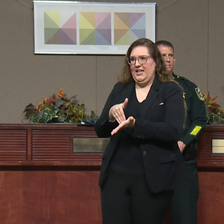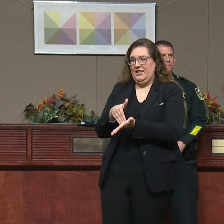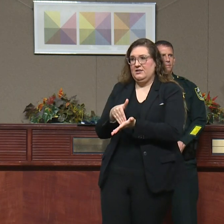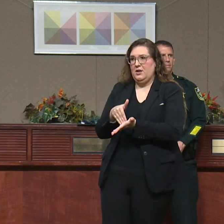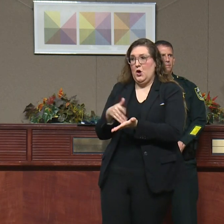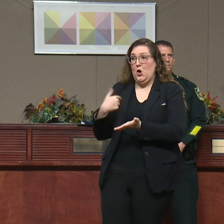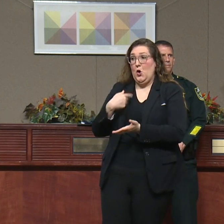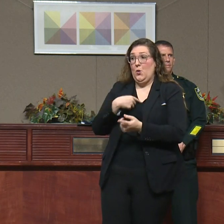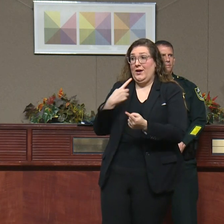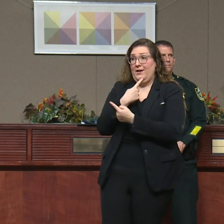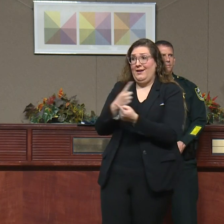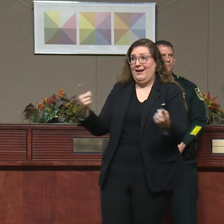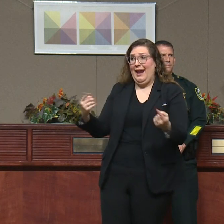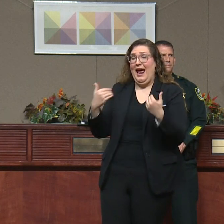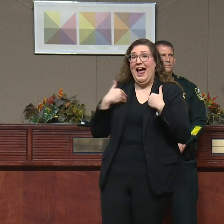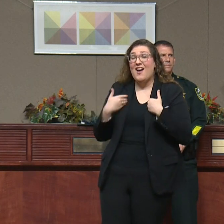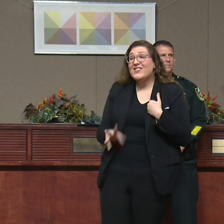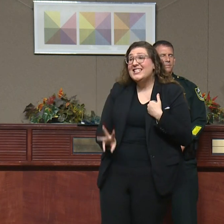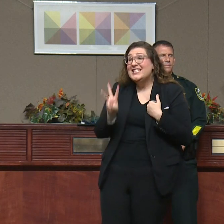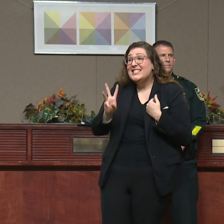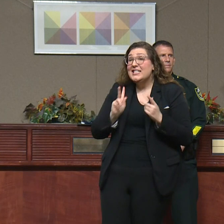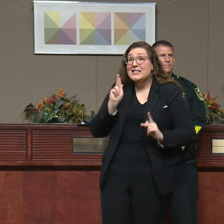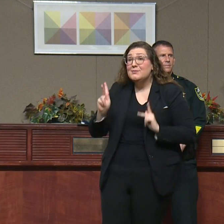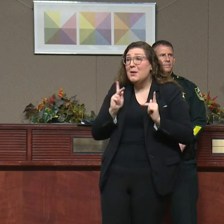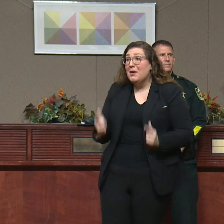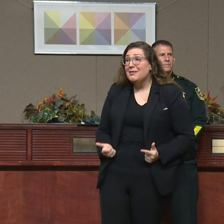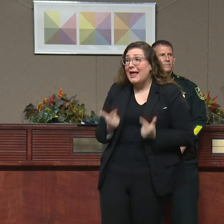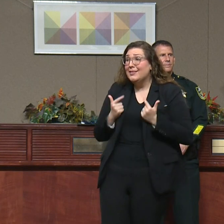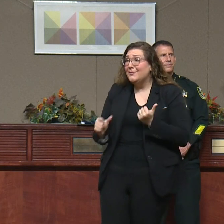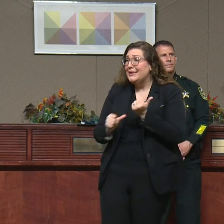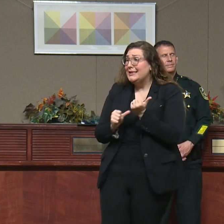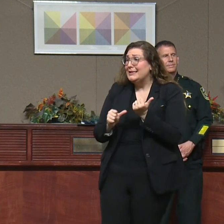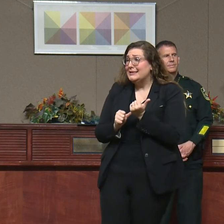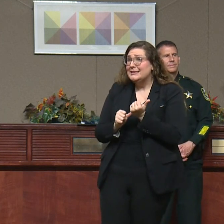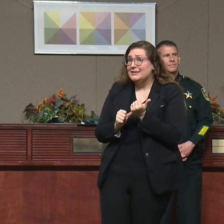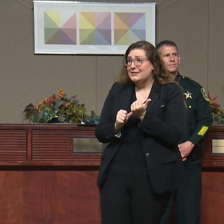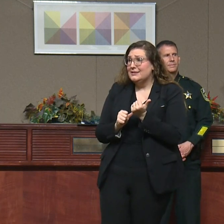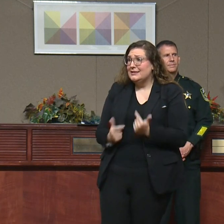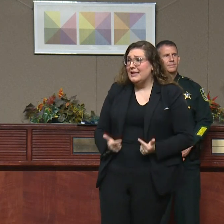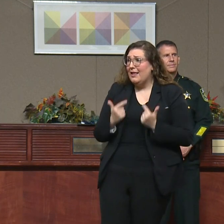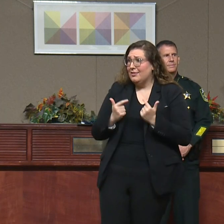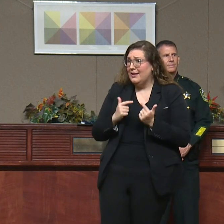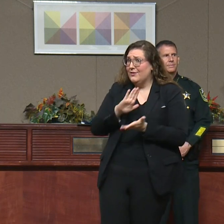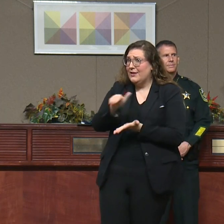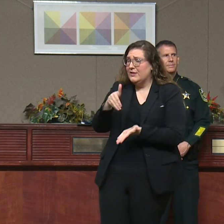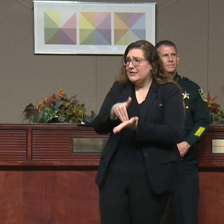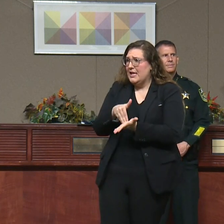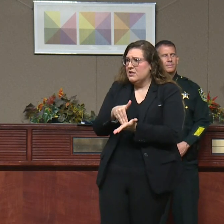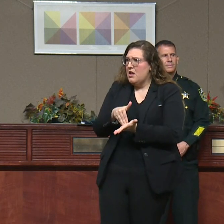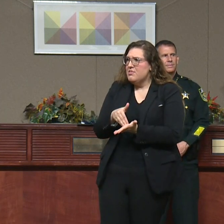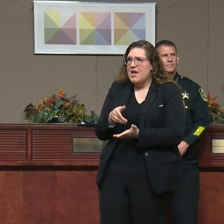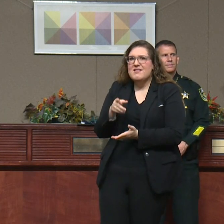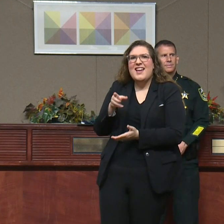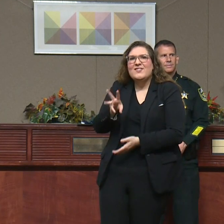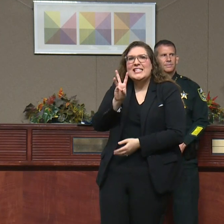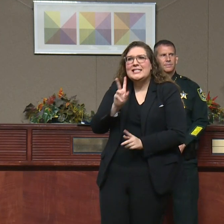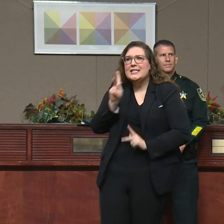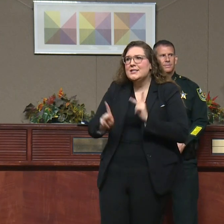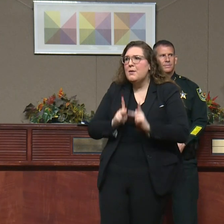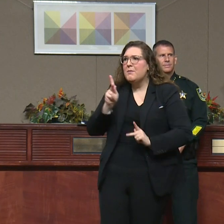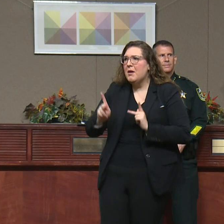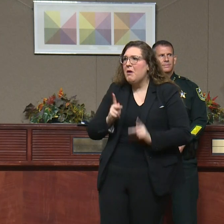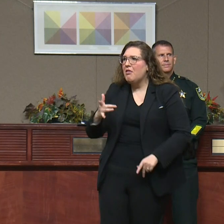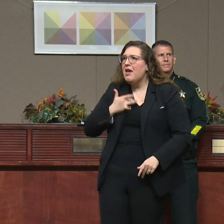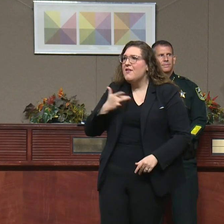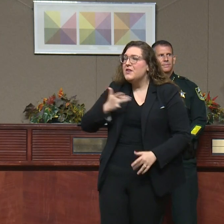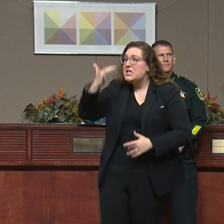were asymptomatic. And I think that put that facilities in very good shape to control the environment, to